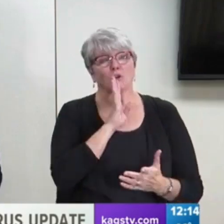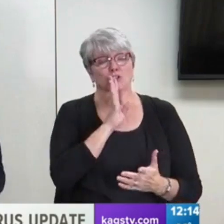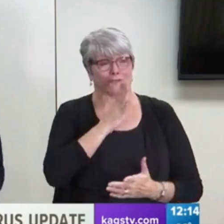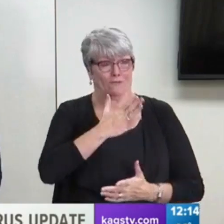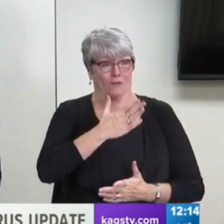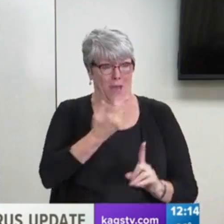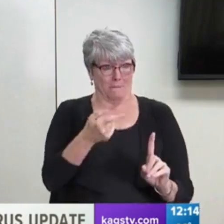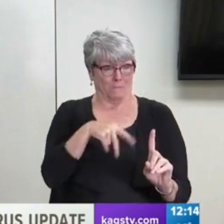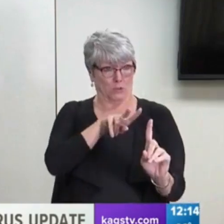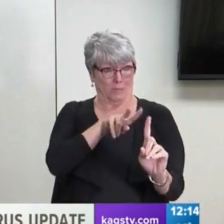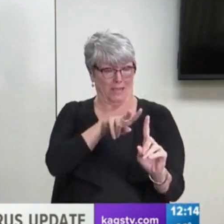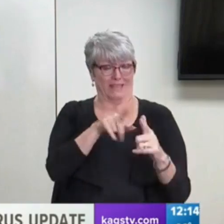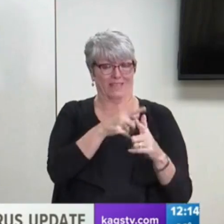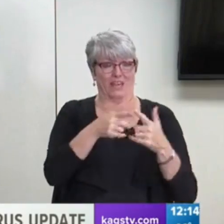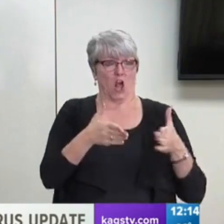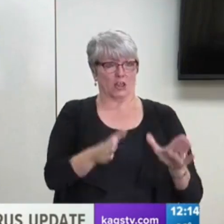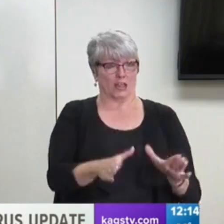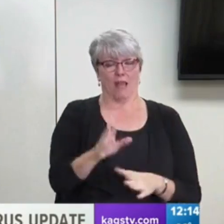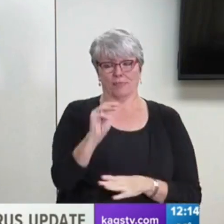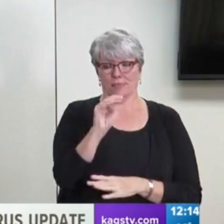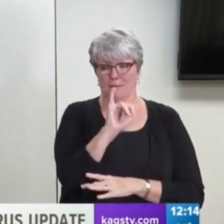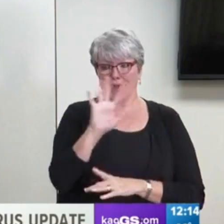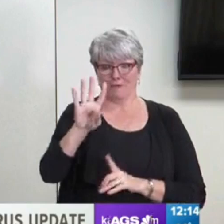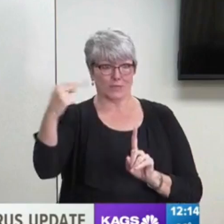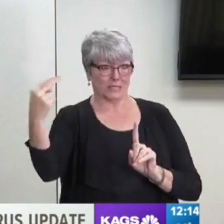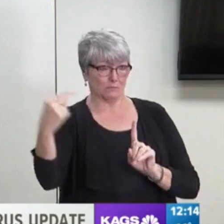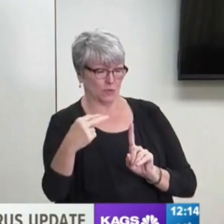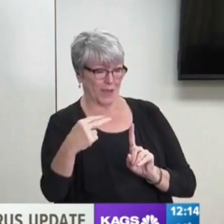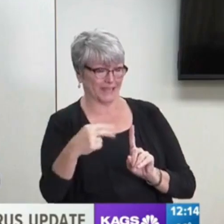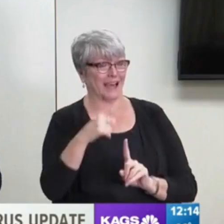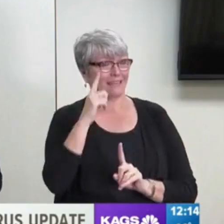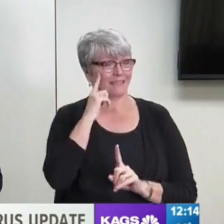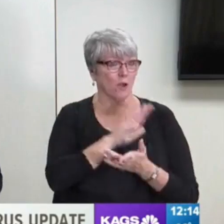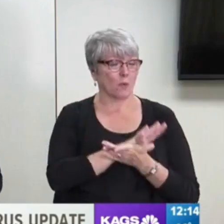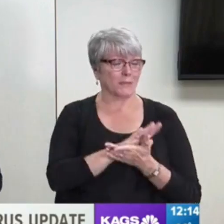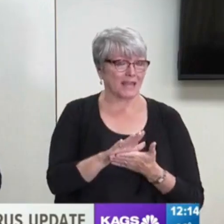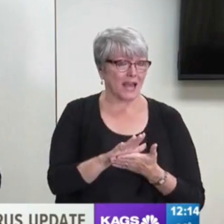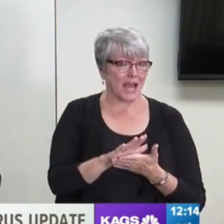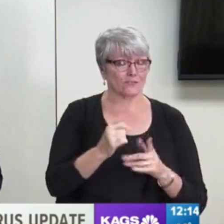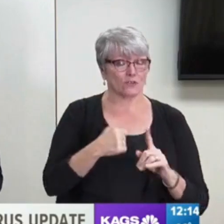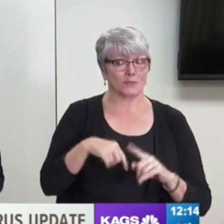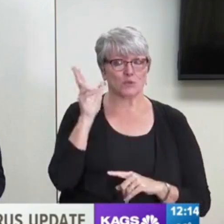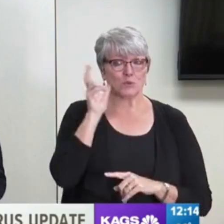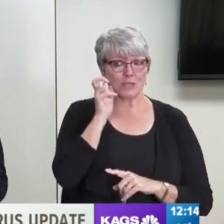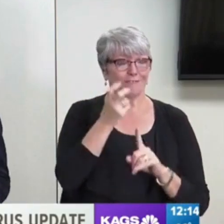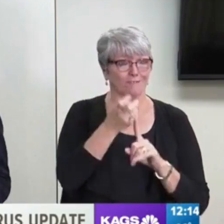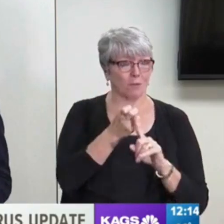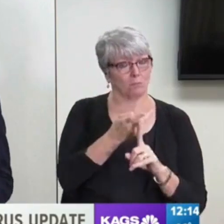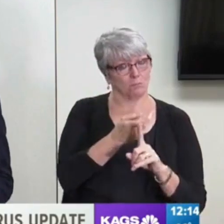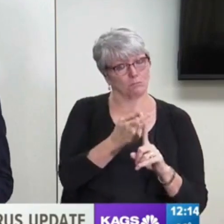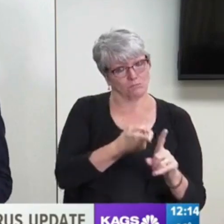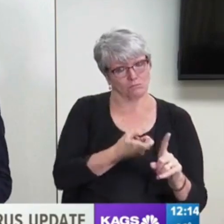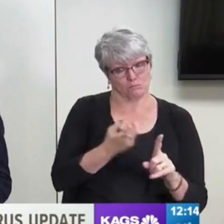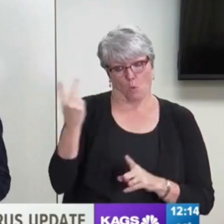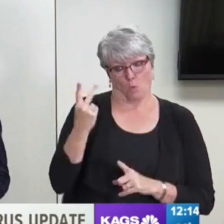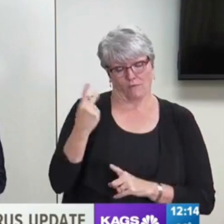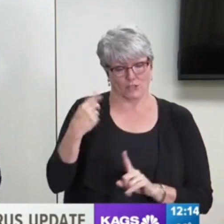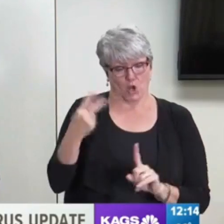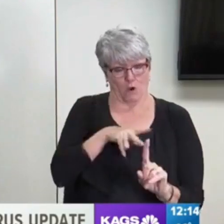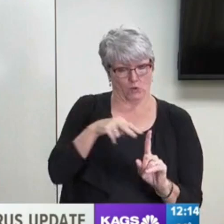I'll speak from my perspective, and I'll allow the mayor to speak from his perspective. I think that would be nice from you to hear from both of us in the way that we look at